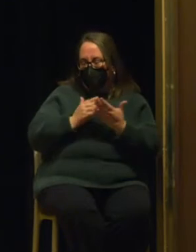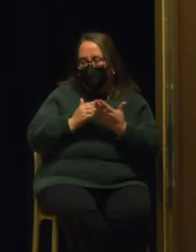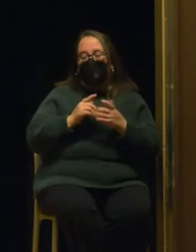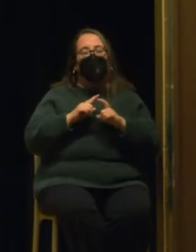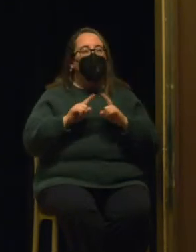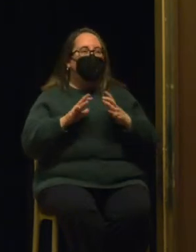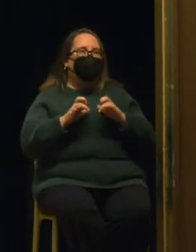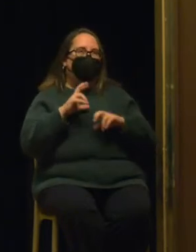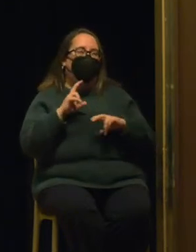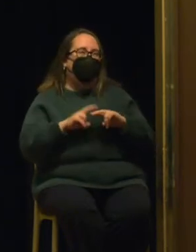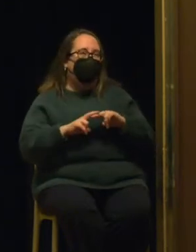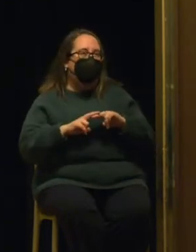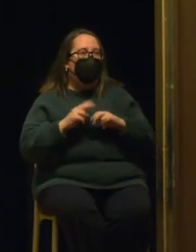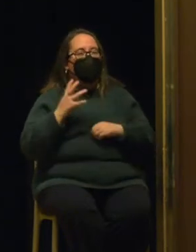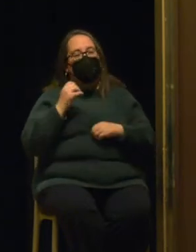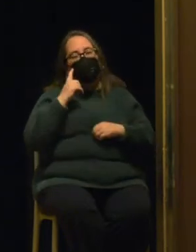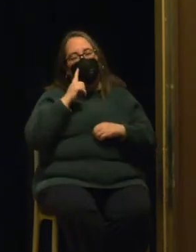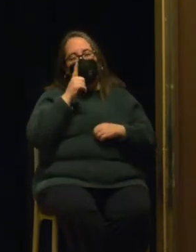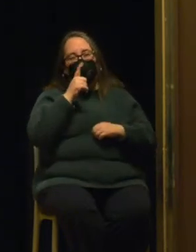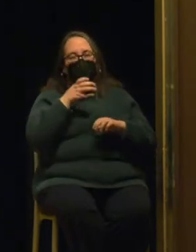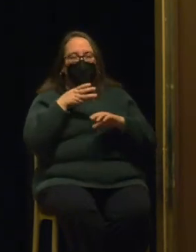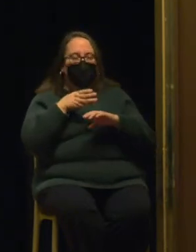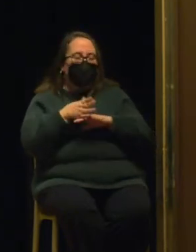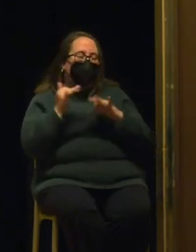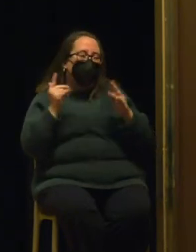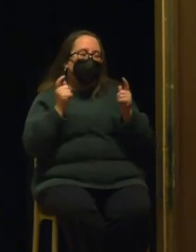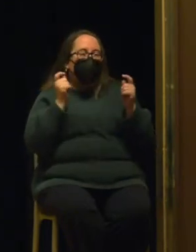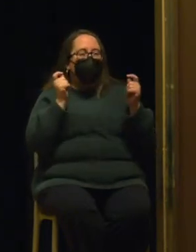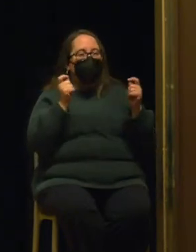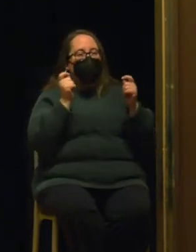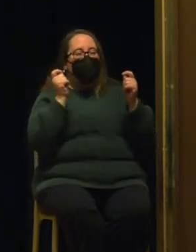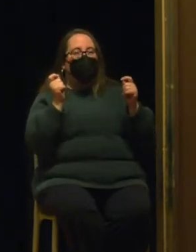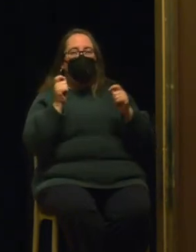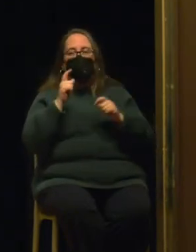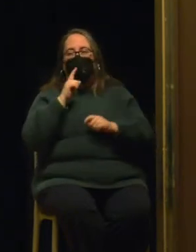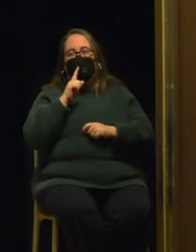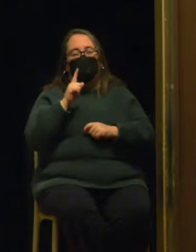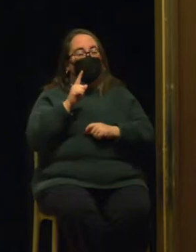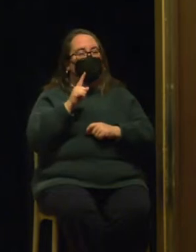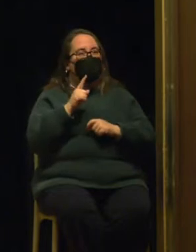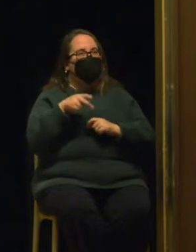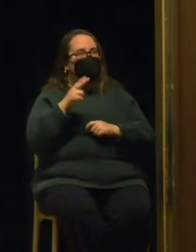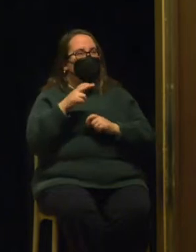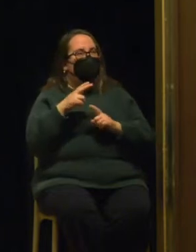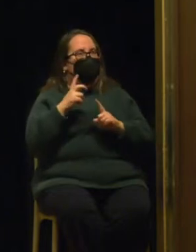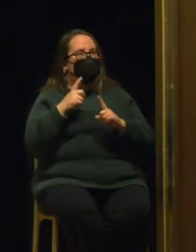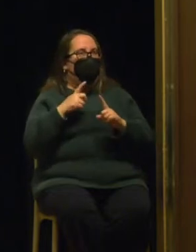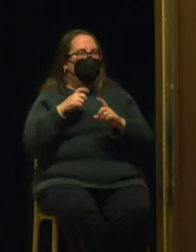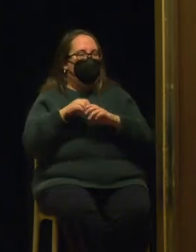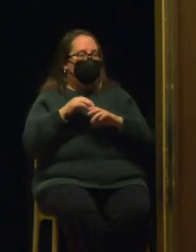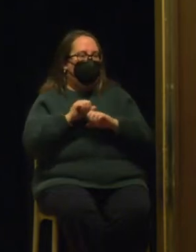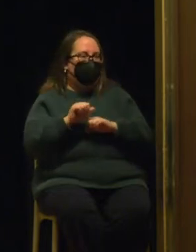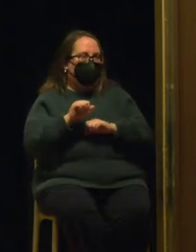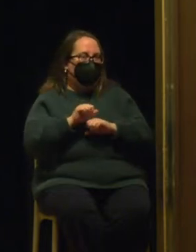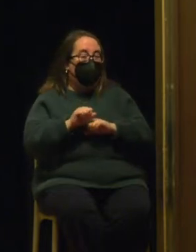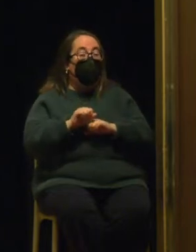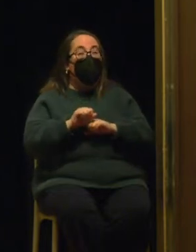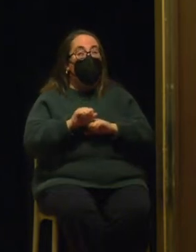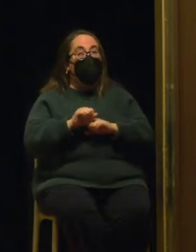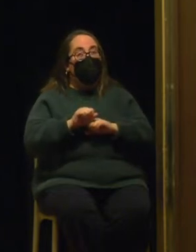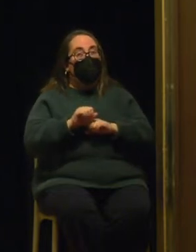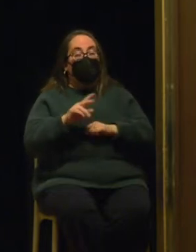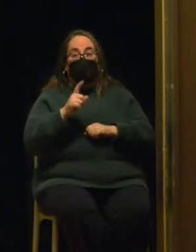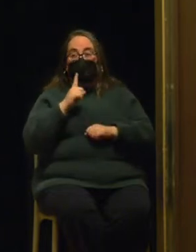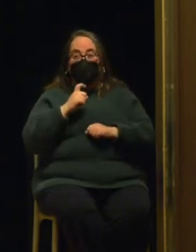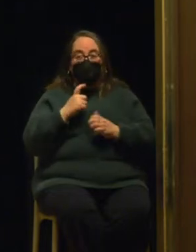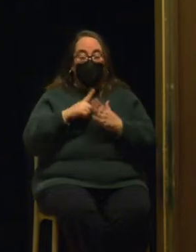so much fun. We went out for lunch afterwards and celebrated. I mean, it was a really high point in my career. I used to say, when people say, you know, what's the